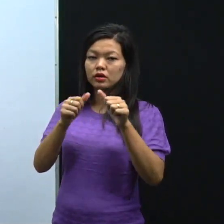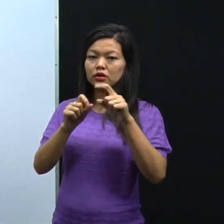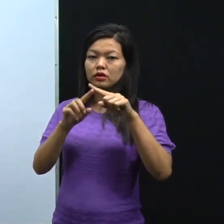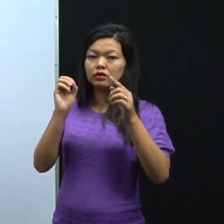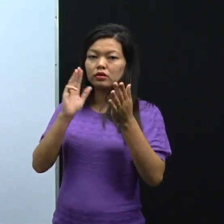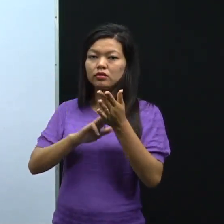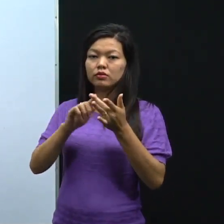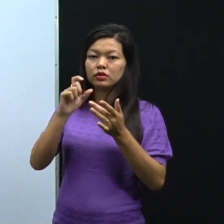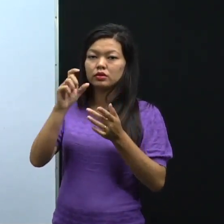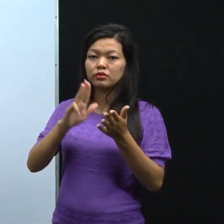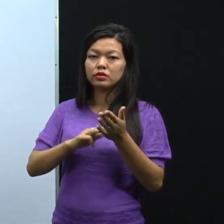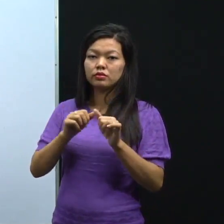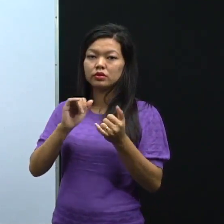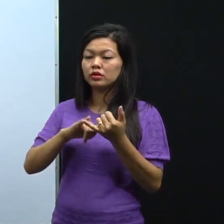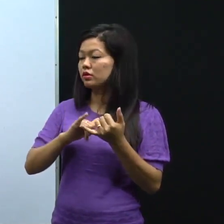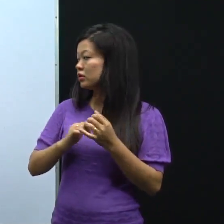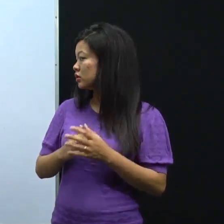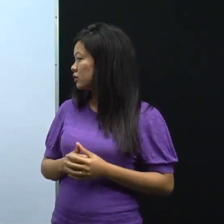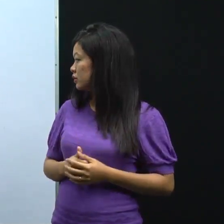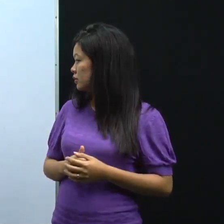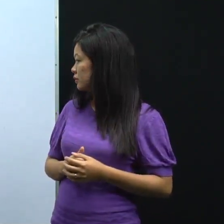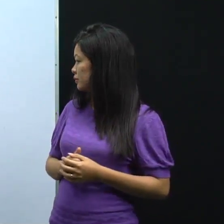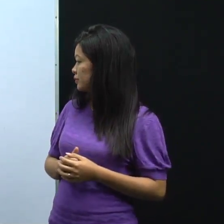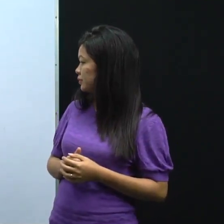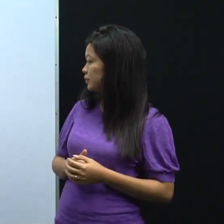atomic mass. Okay,